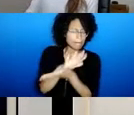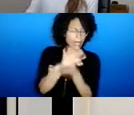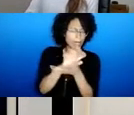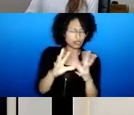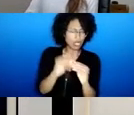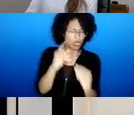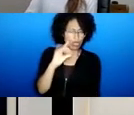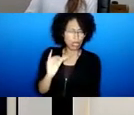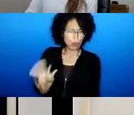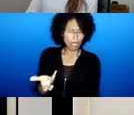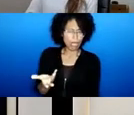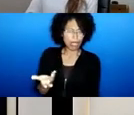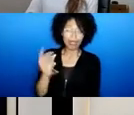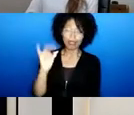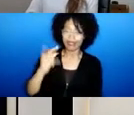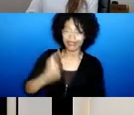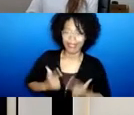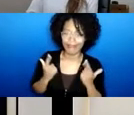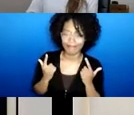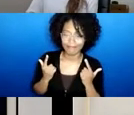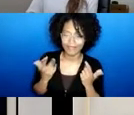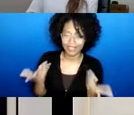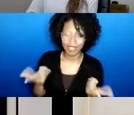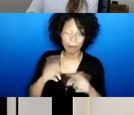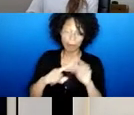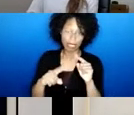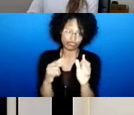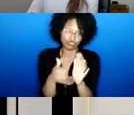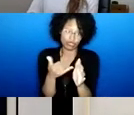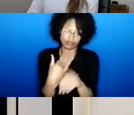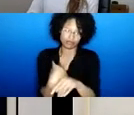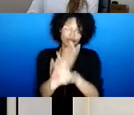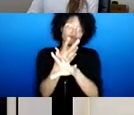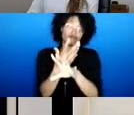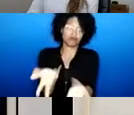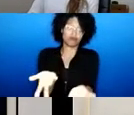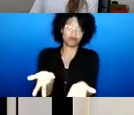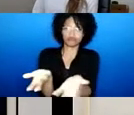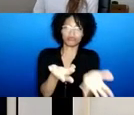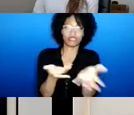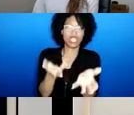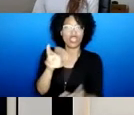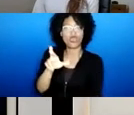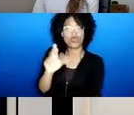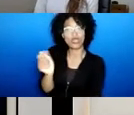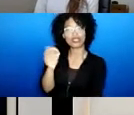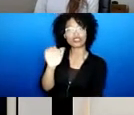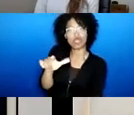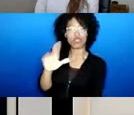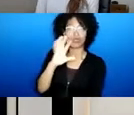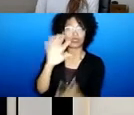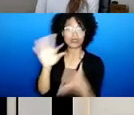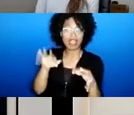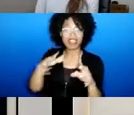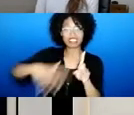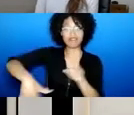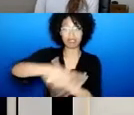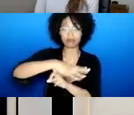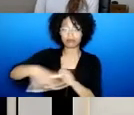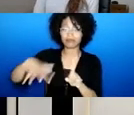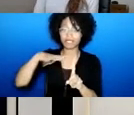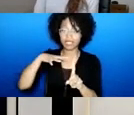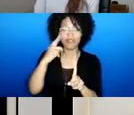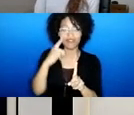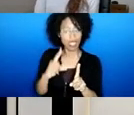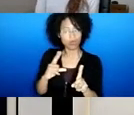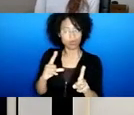you've experienced it live. And this virtual, as Rachel will get to, this virtual environment enables you to